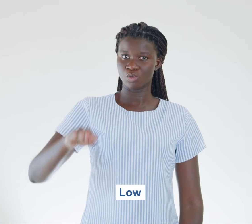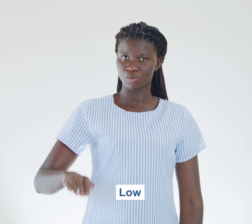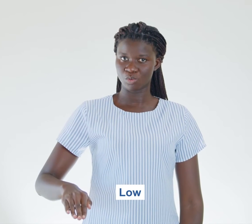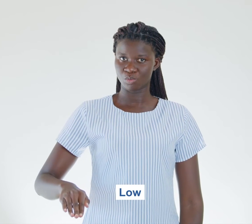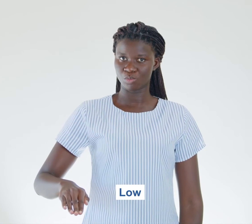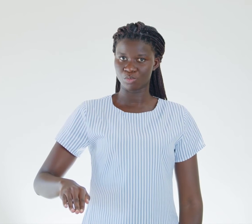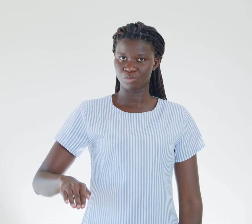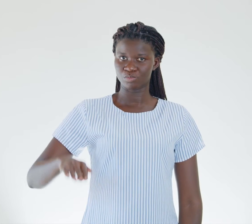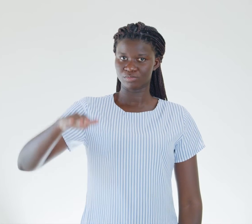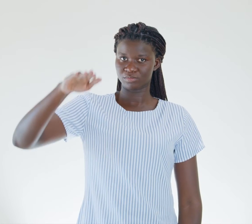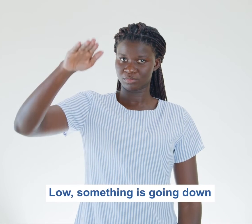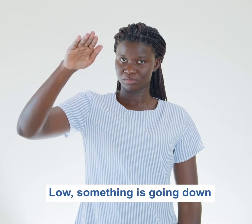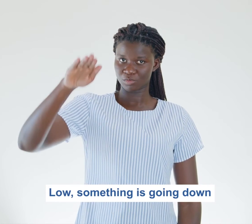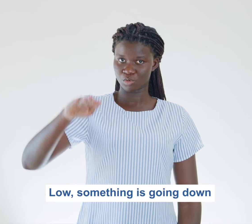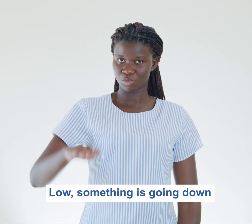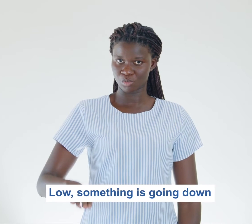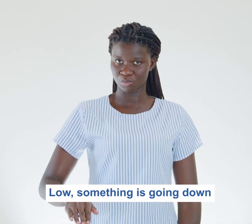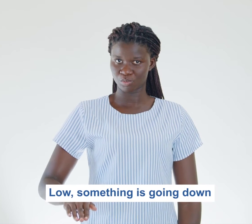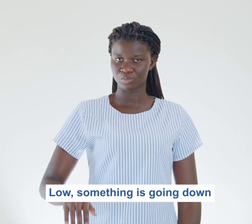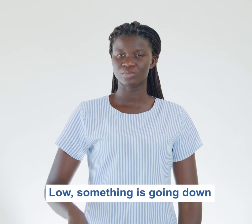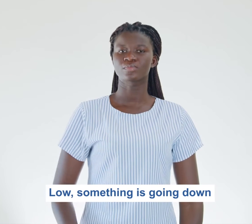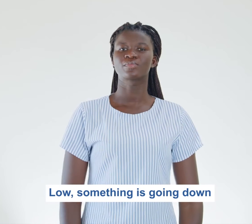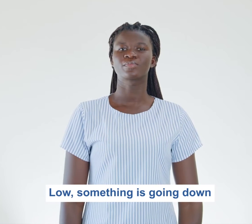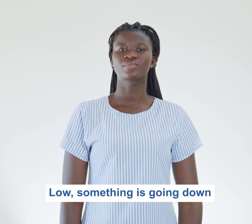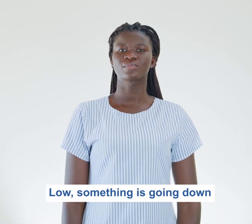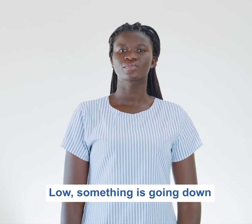Low, low, something is going down.